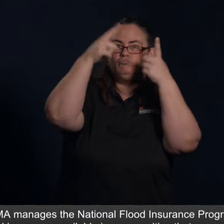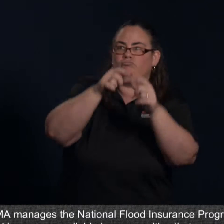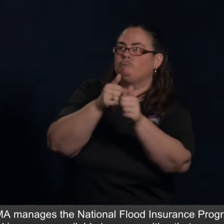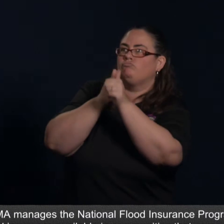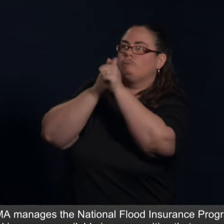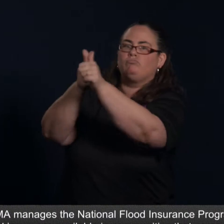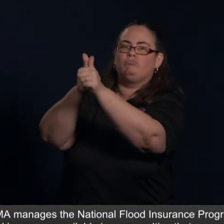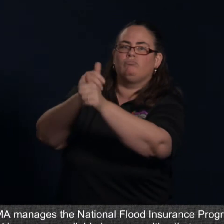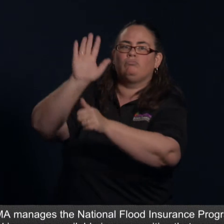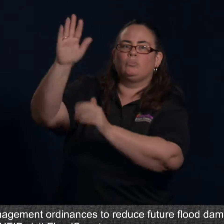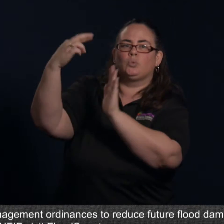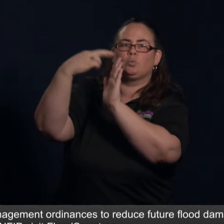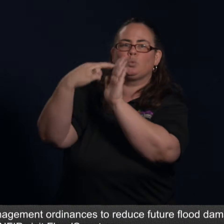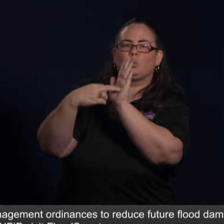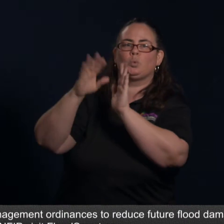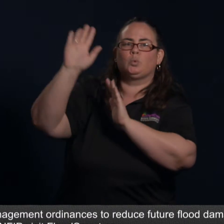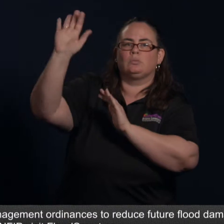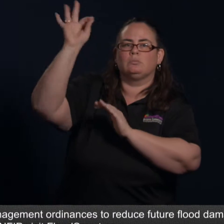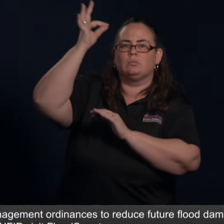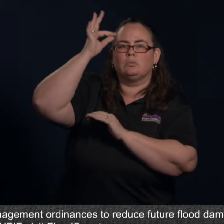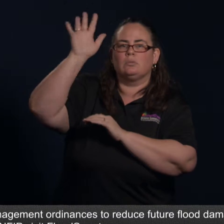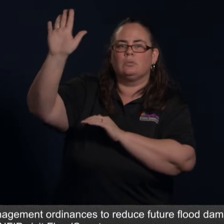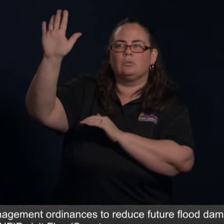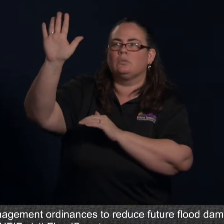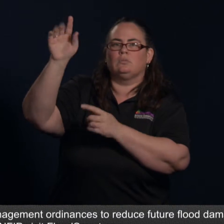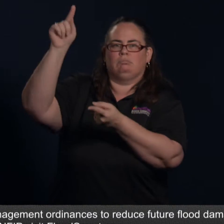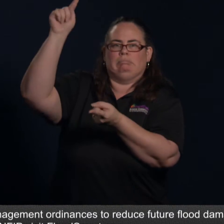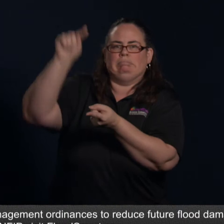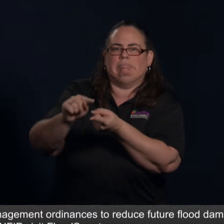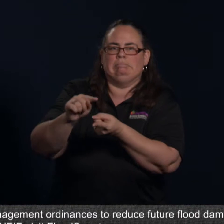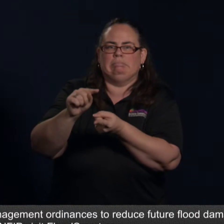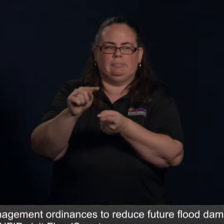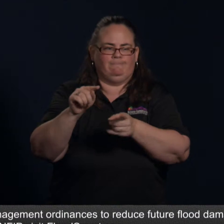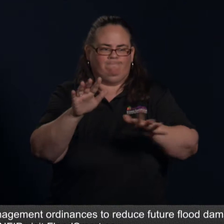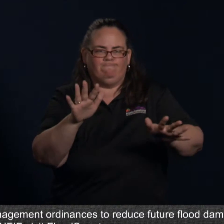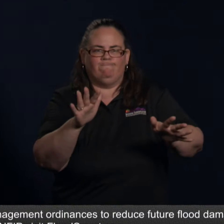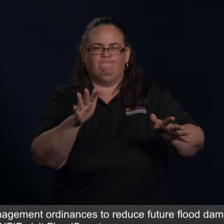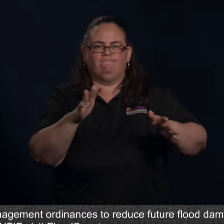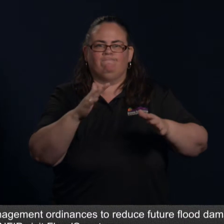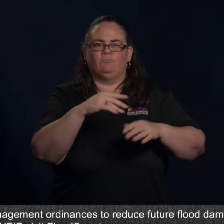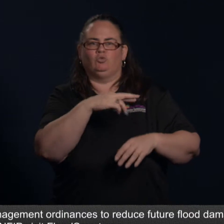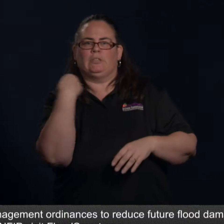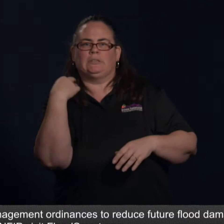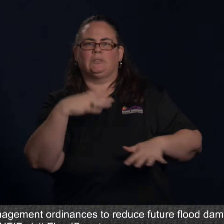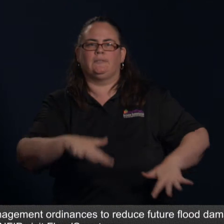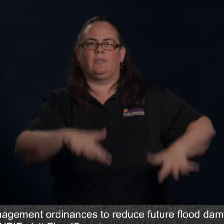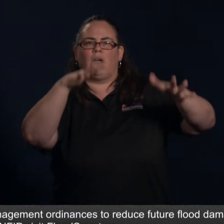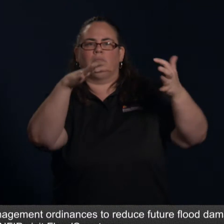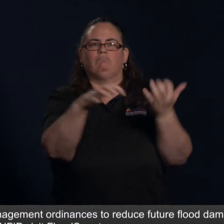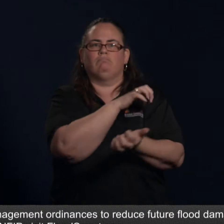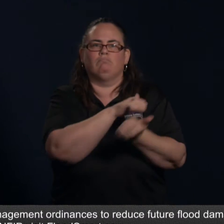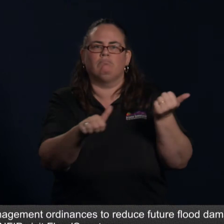enforce floodplain management ordinances to reduce future flood damage.